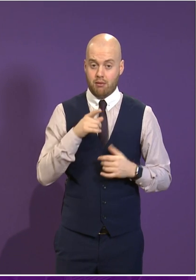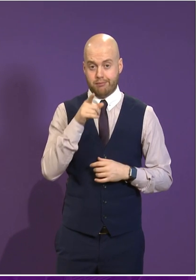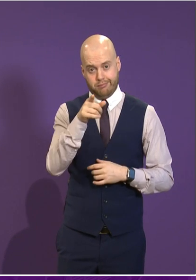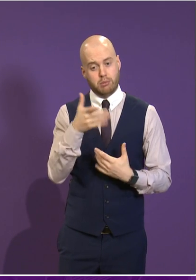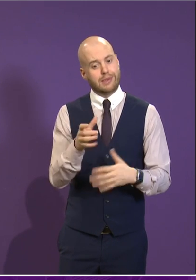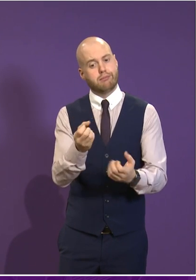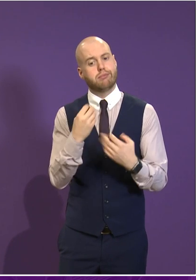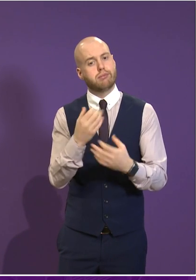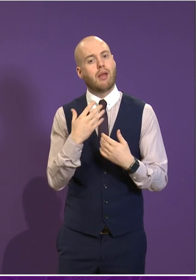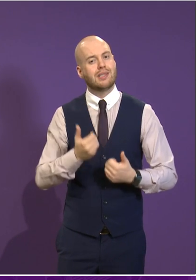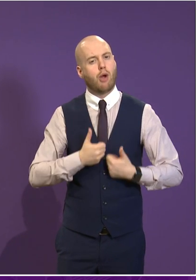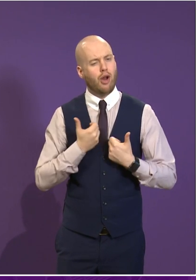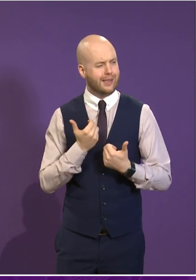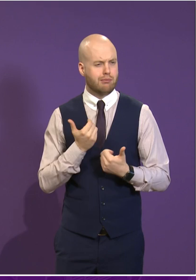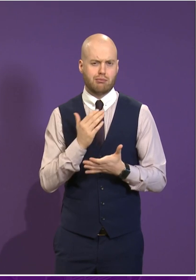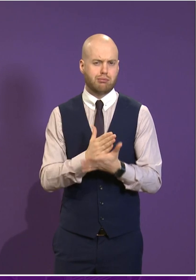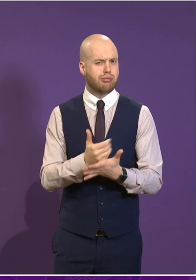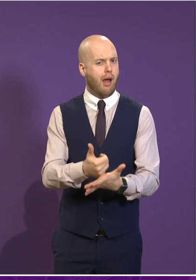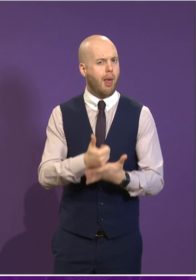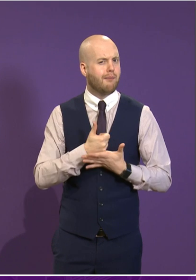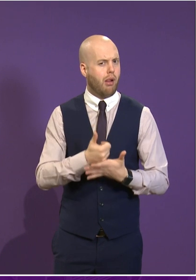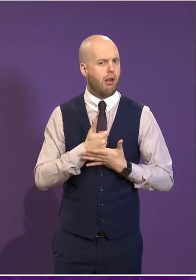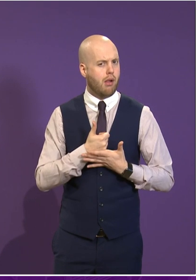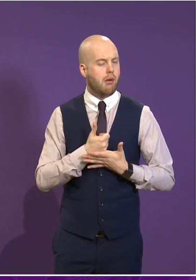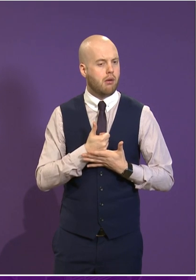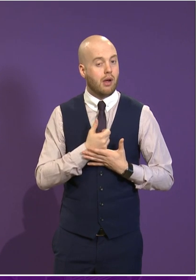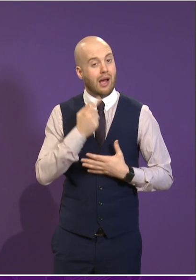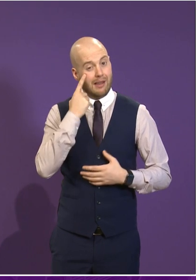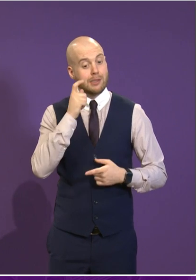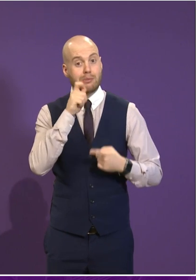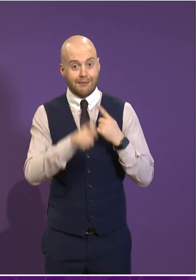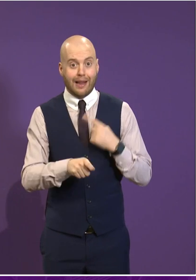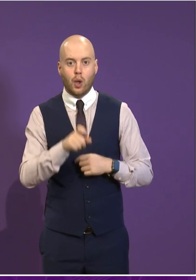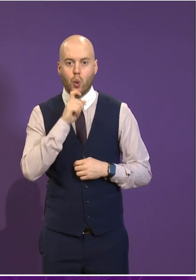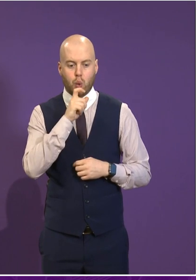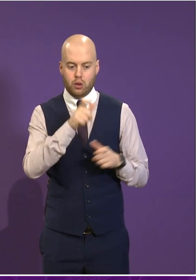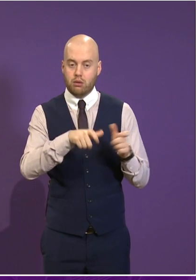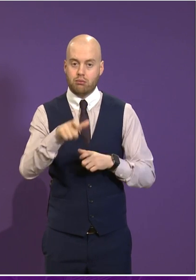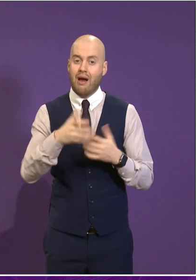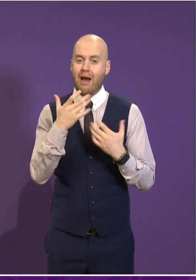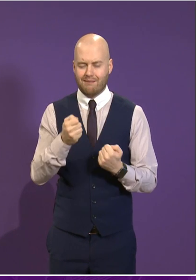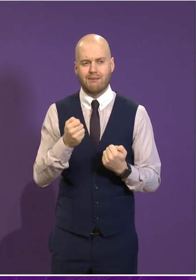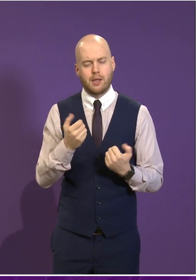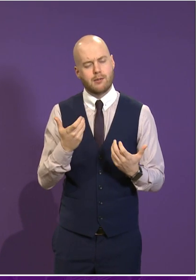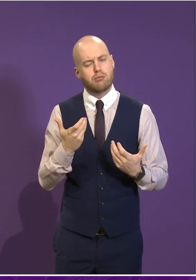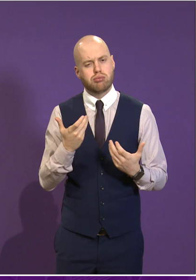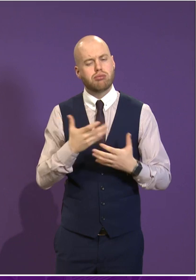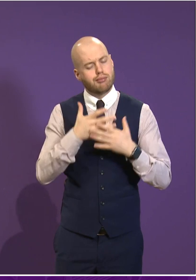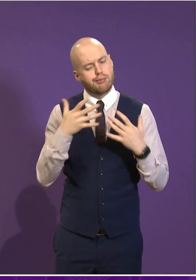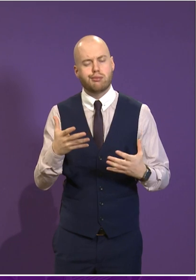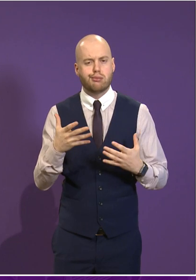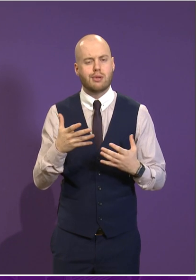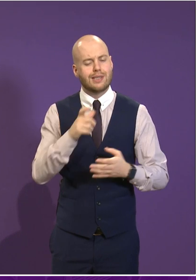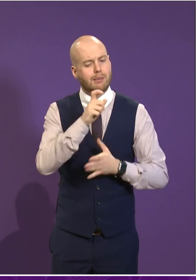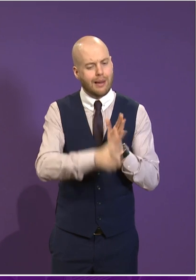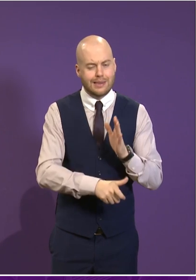morning is very helpful, and I think particularly for those with a fairly severe disabled learning difficulty